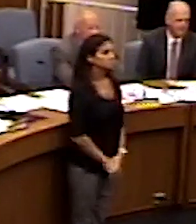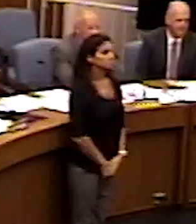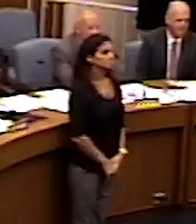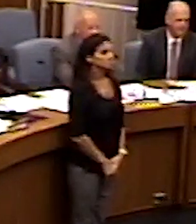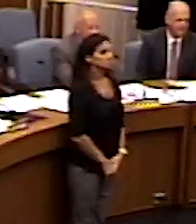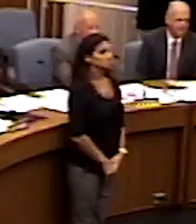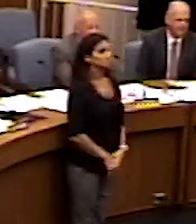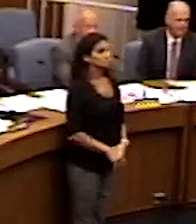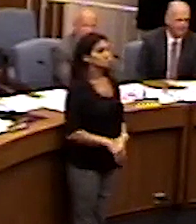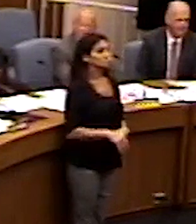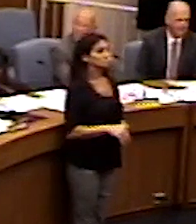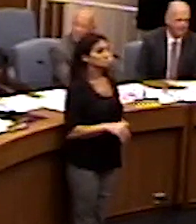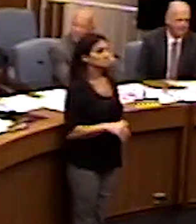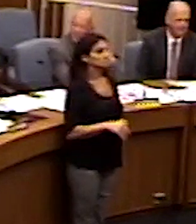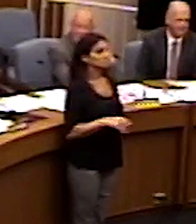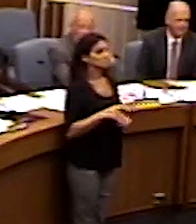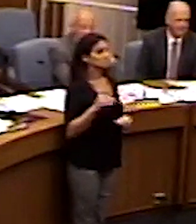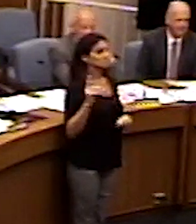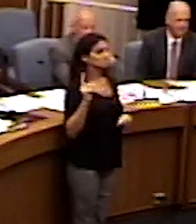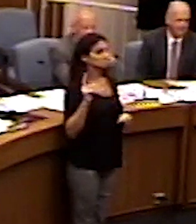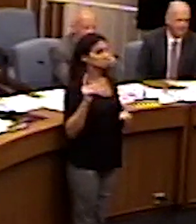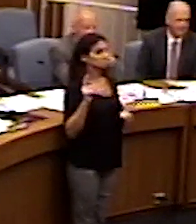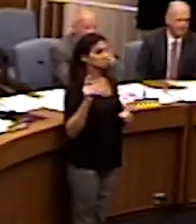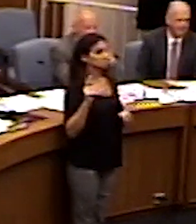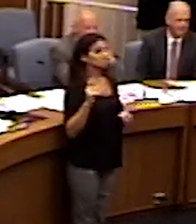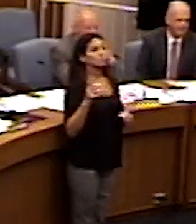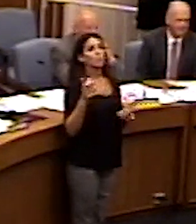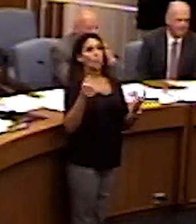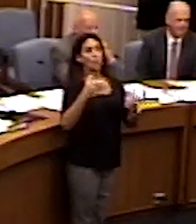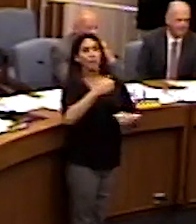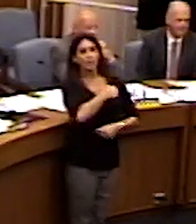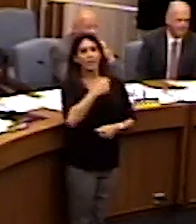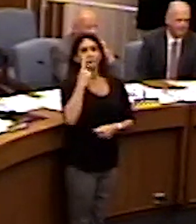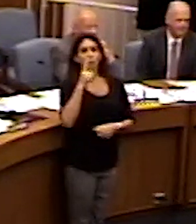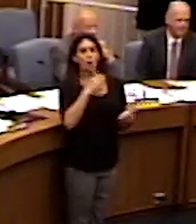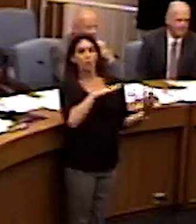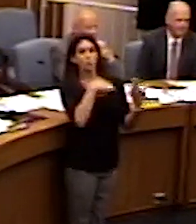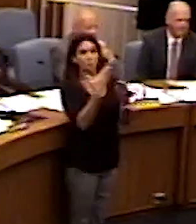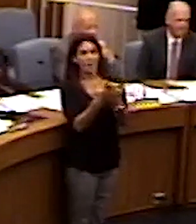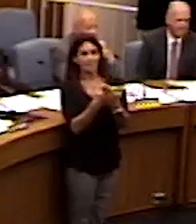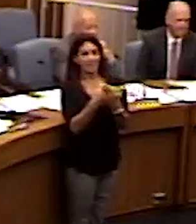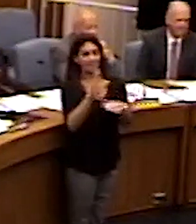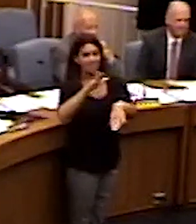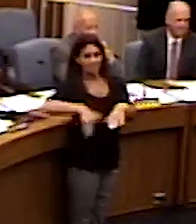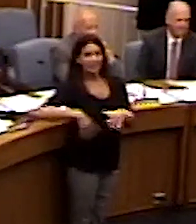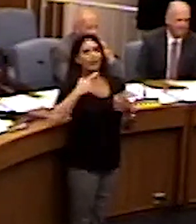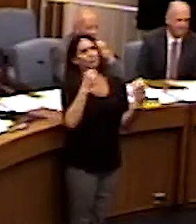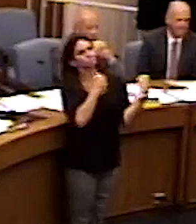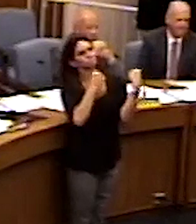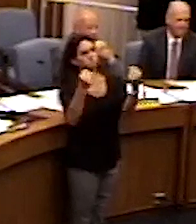Ma'am, what brought you here? I apologize for arriving late. Mm-hmm. I did drive a little bit far, but